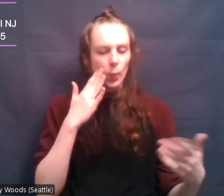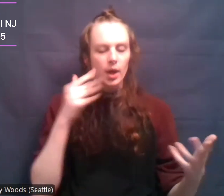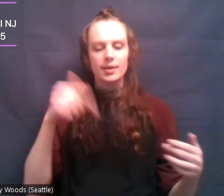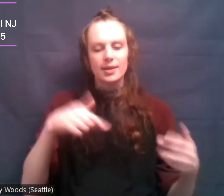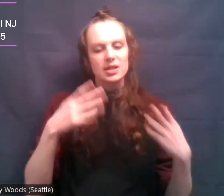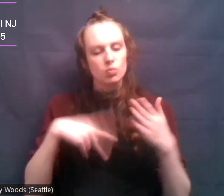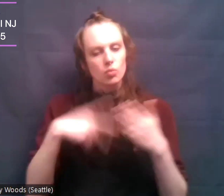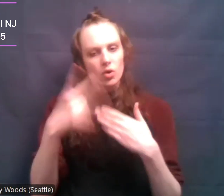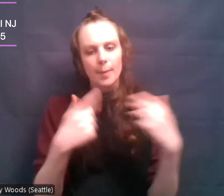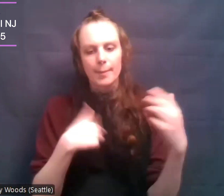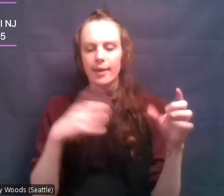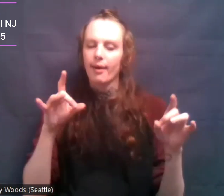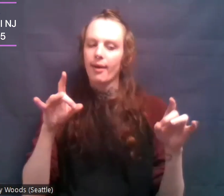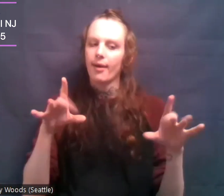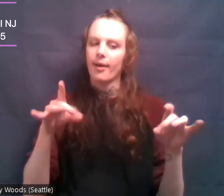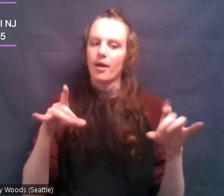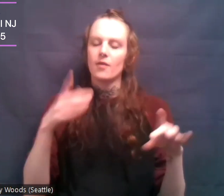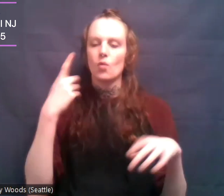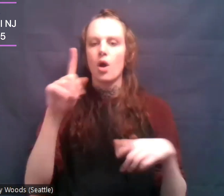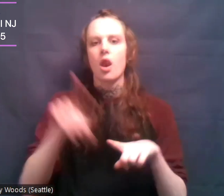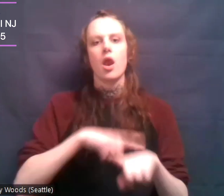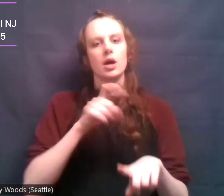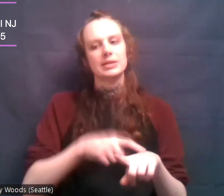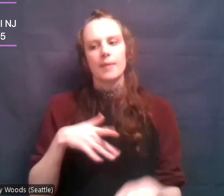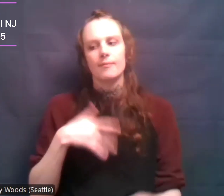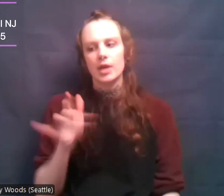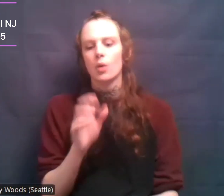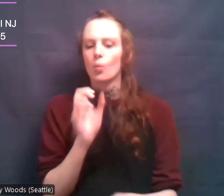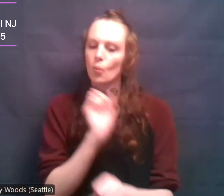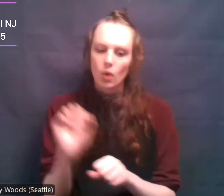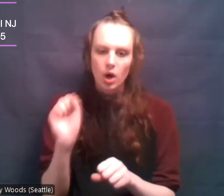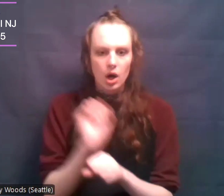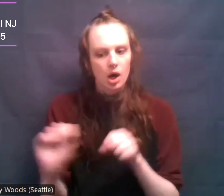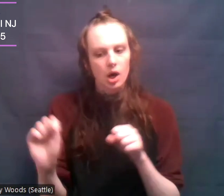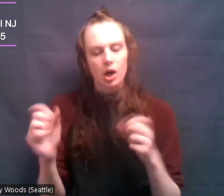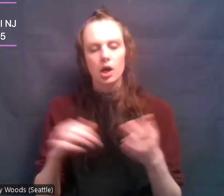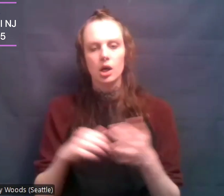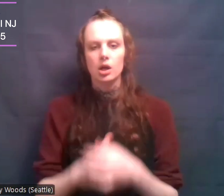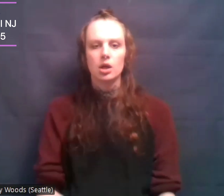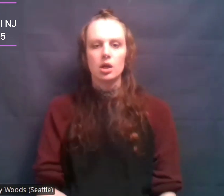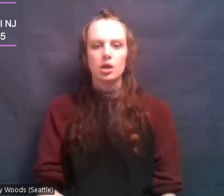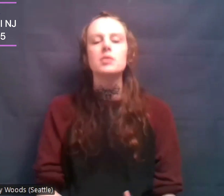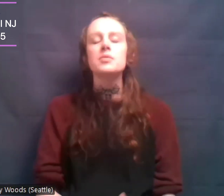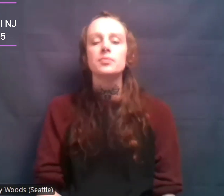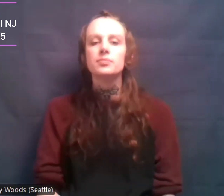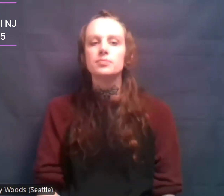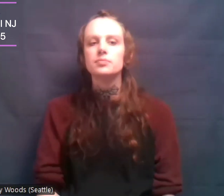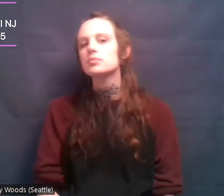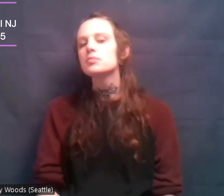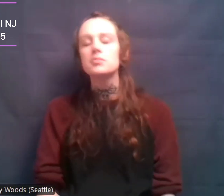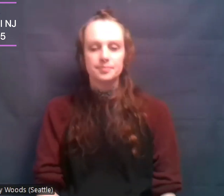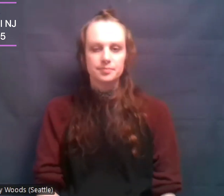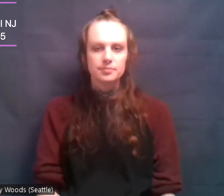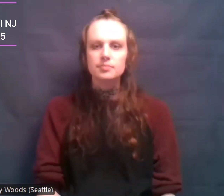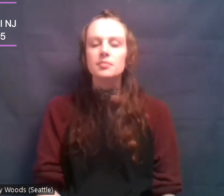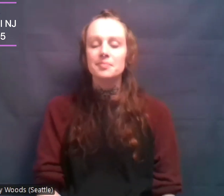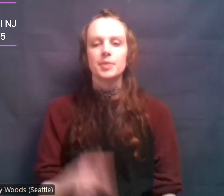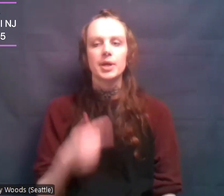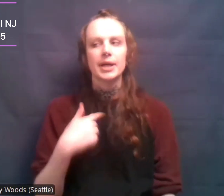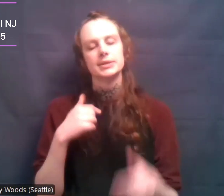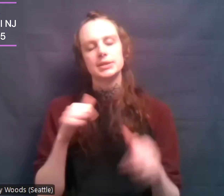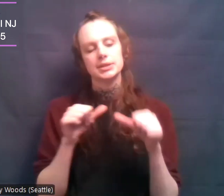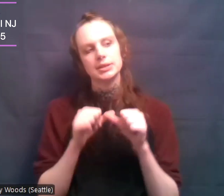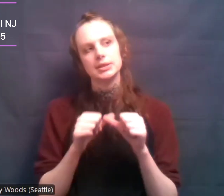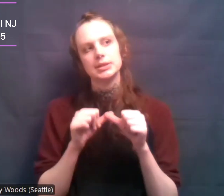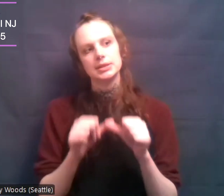was just like it felt like a chore. And then like you keep going and you keep